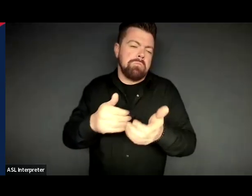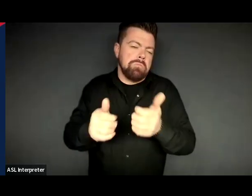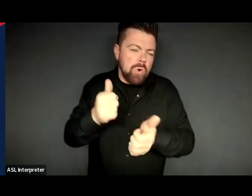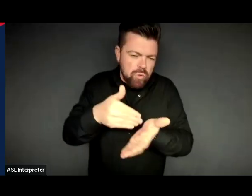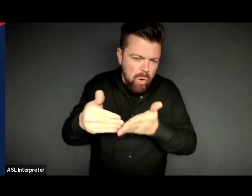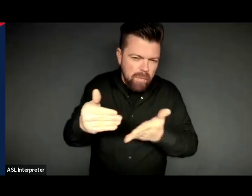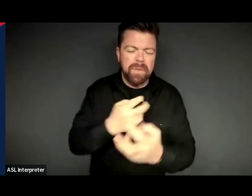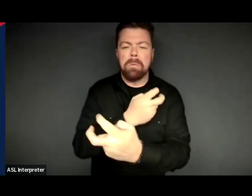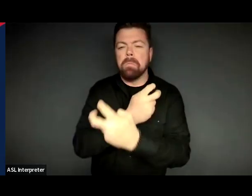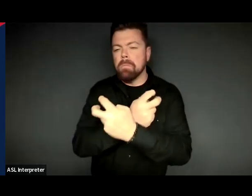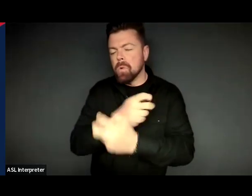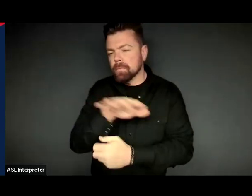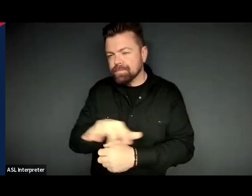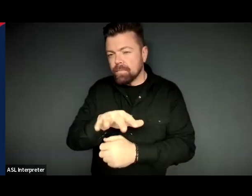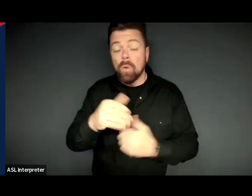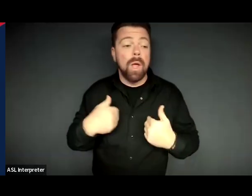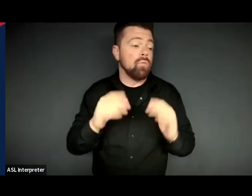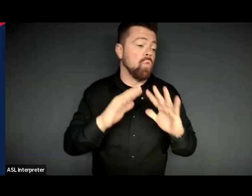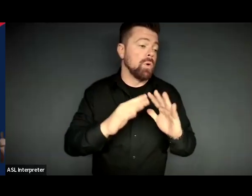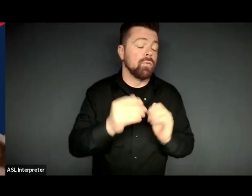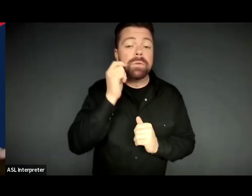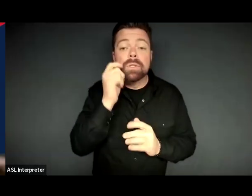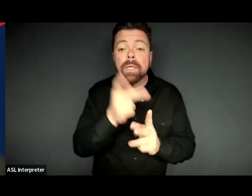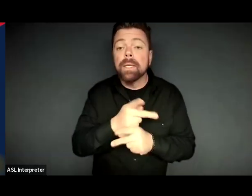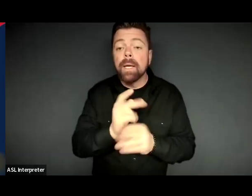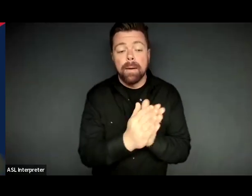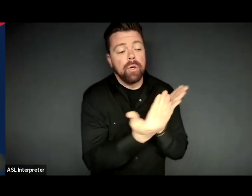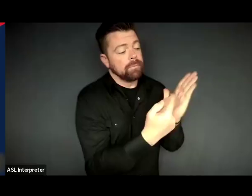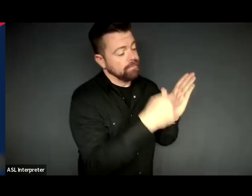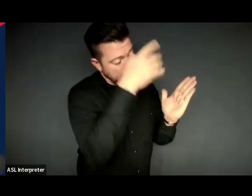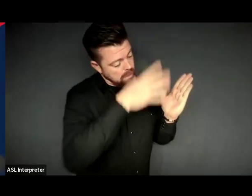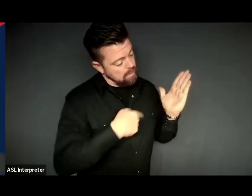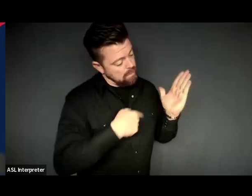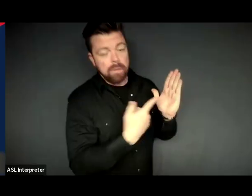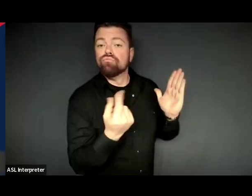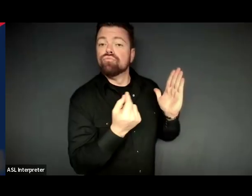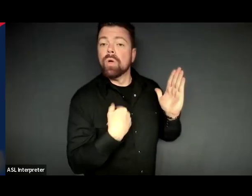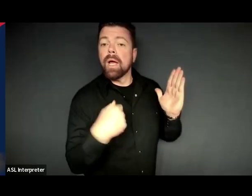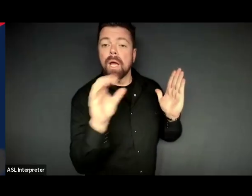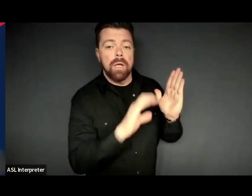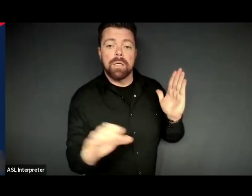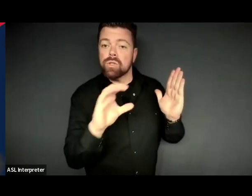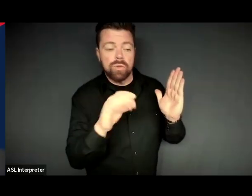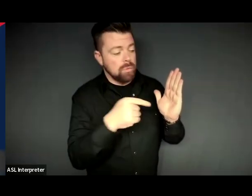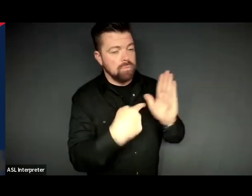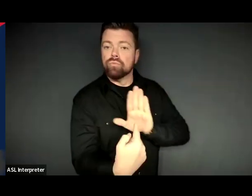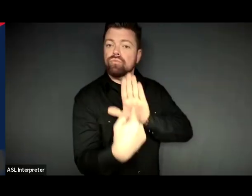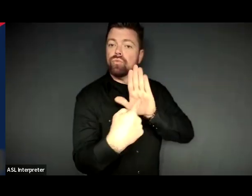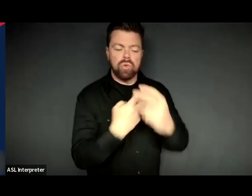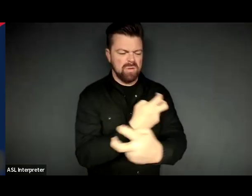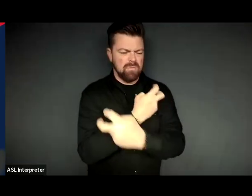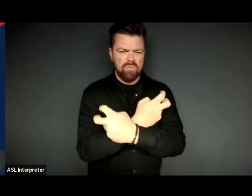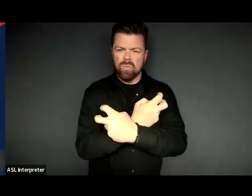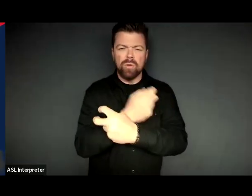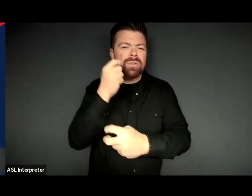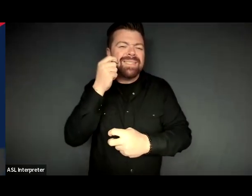skincare book that has a picture of a man with circles where the prominent places where the bones are closer